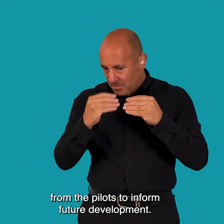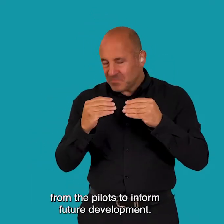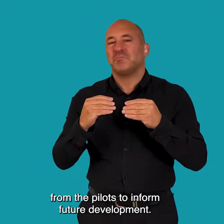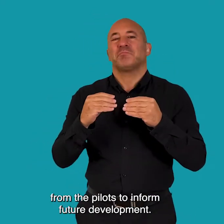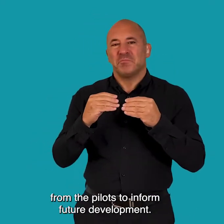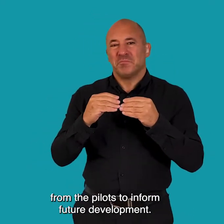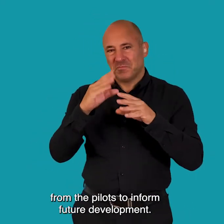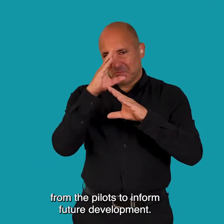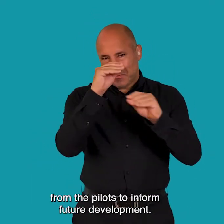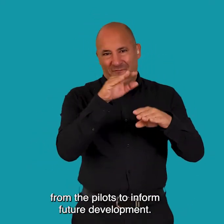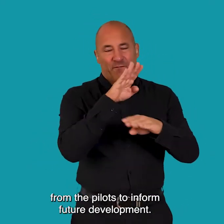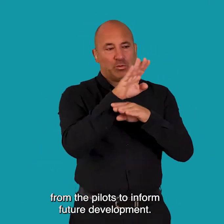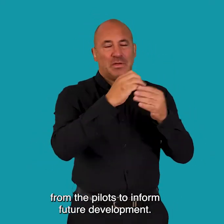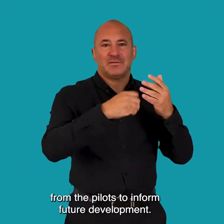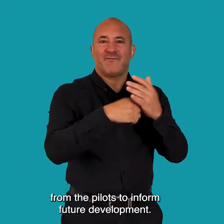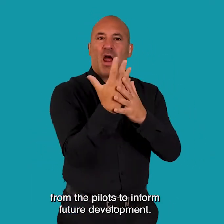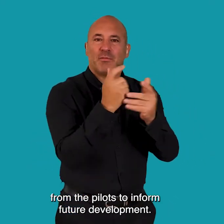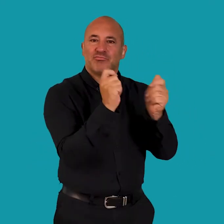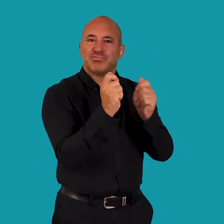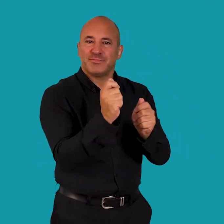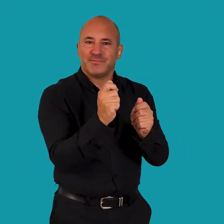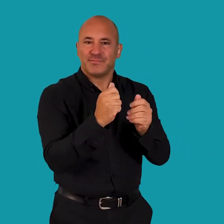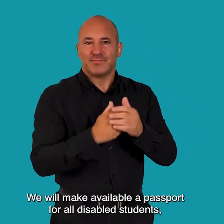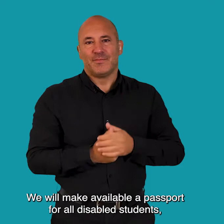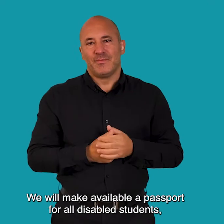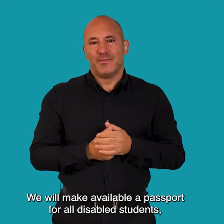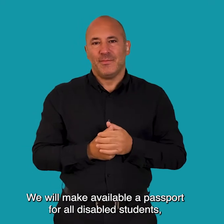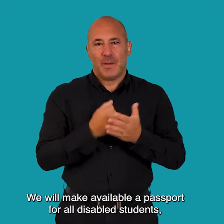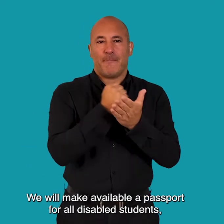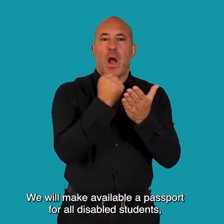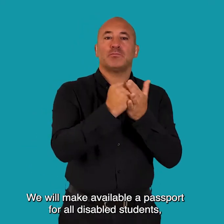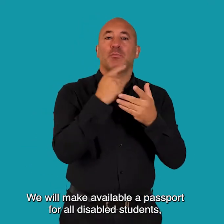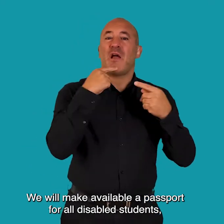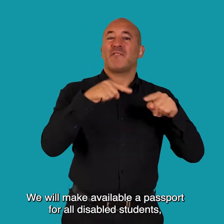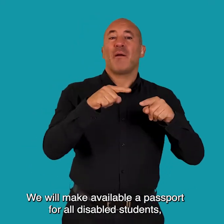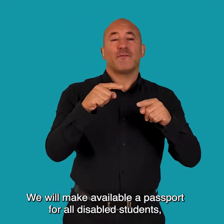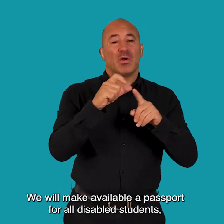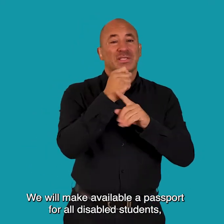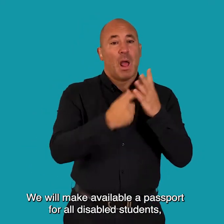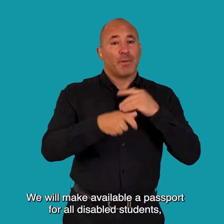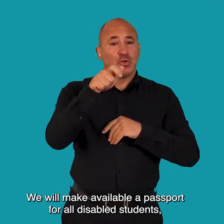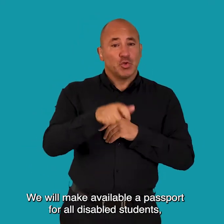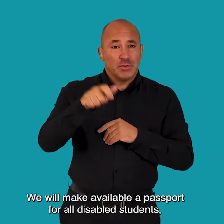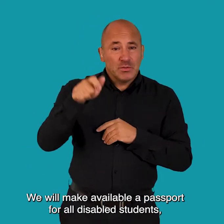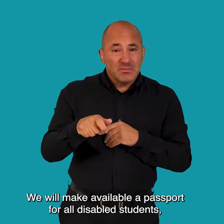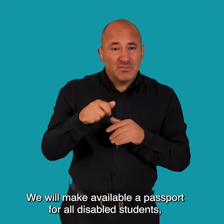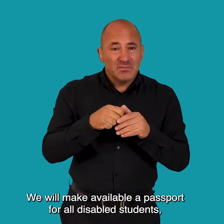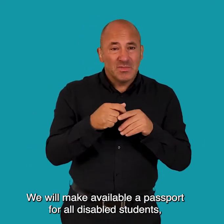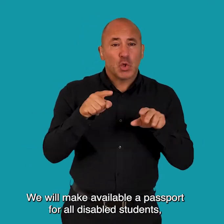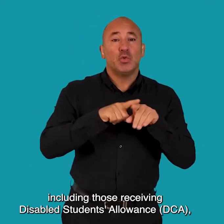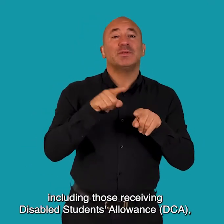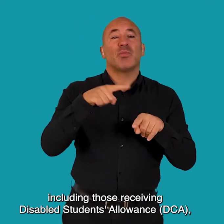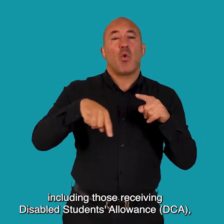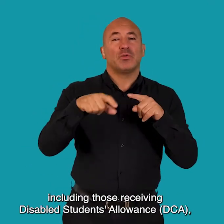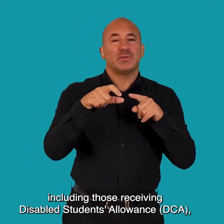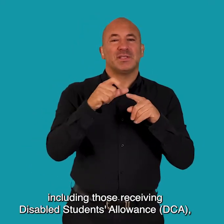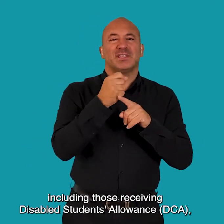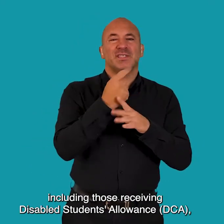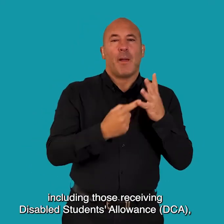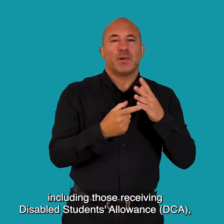to inform future development. We will make available a passport for all disabled students, including those receiving